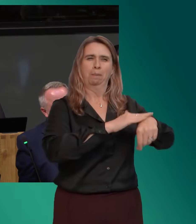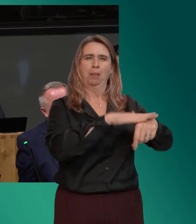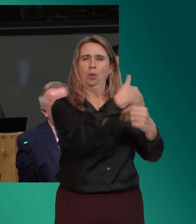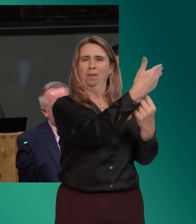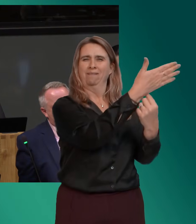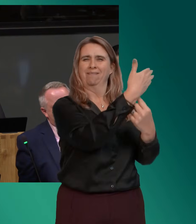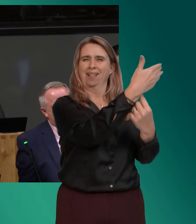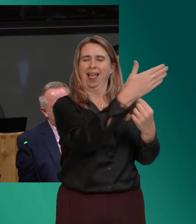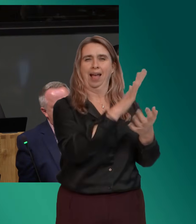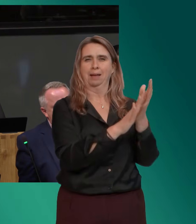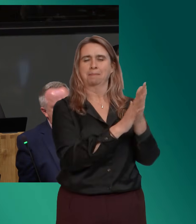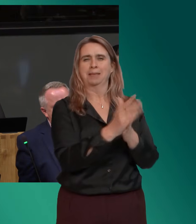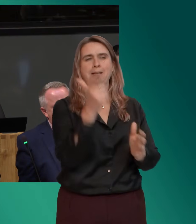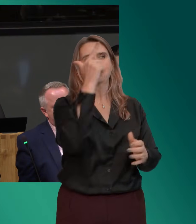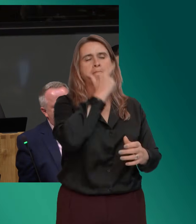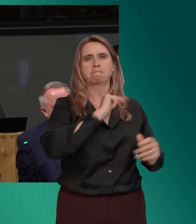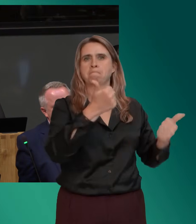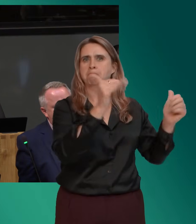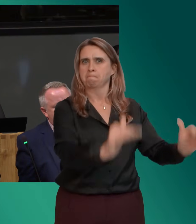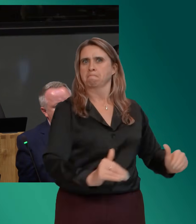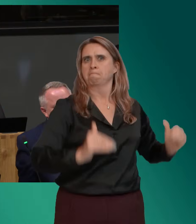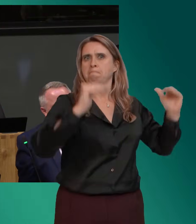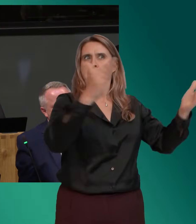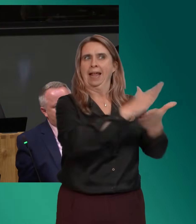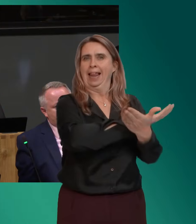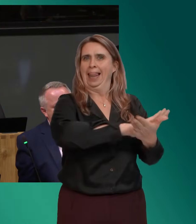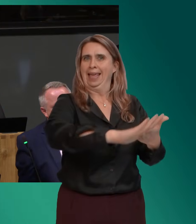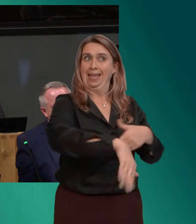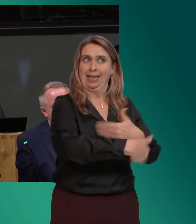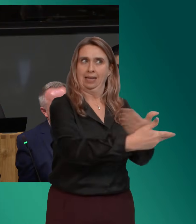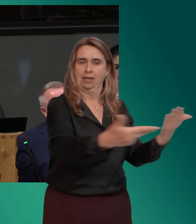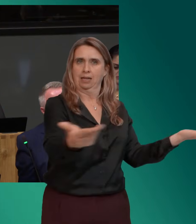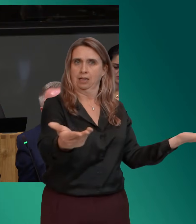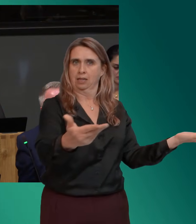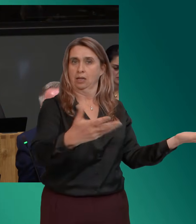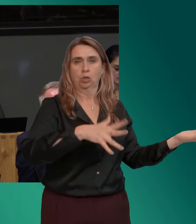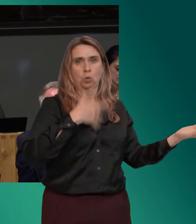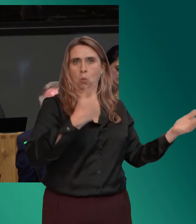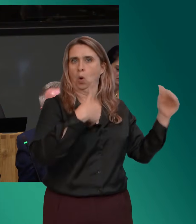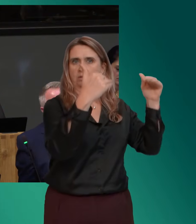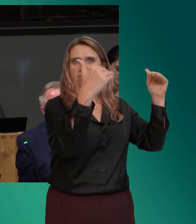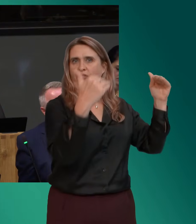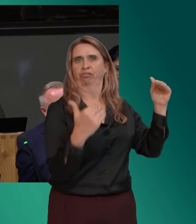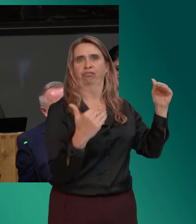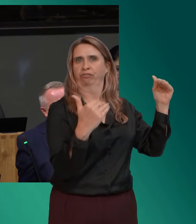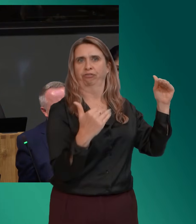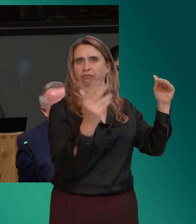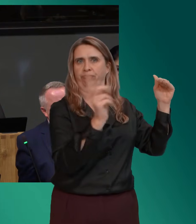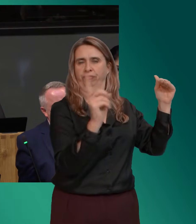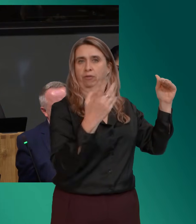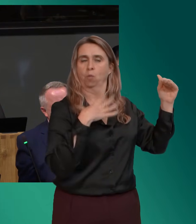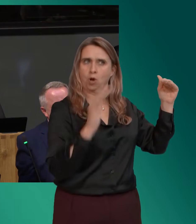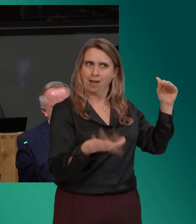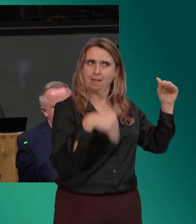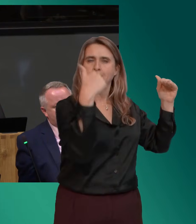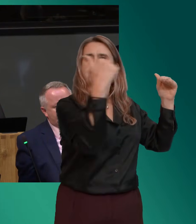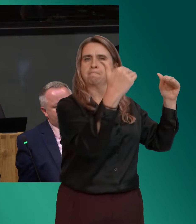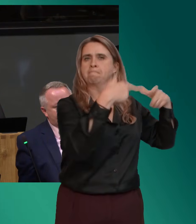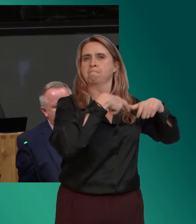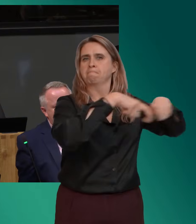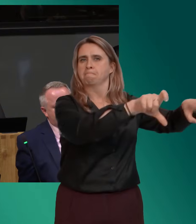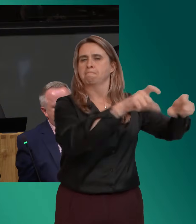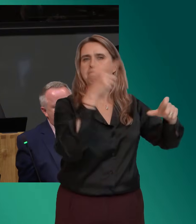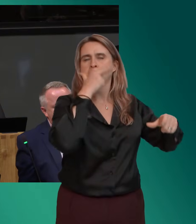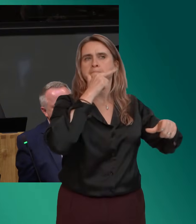it's vital that these water quality standards can continue to be met so that our coast can be enjoyed by local residents and